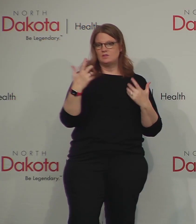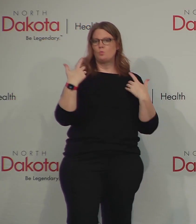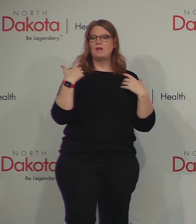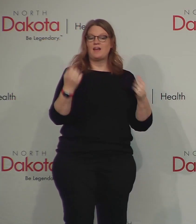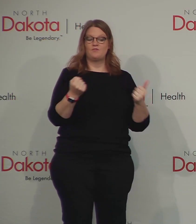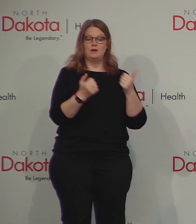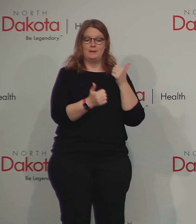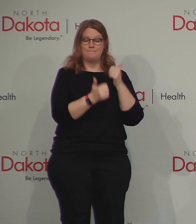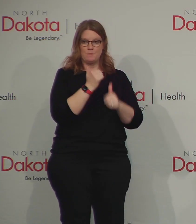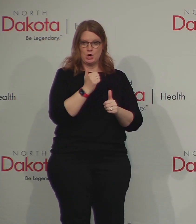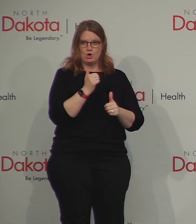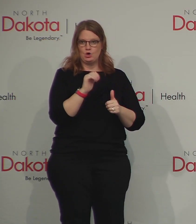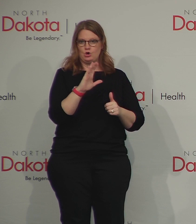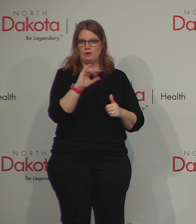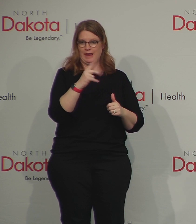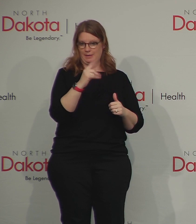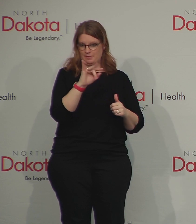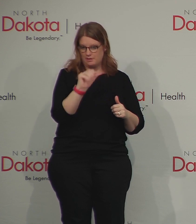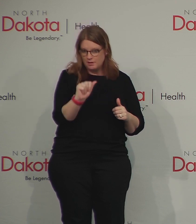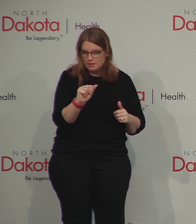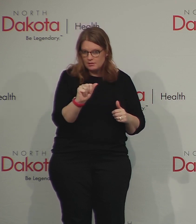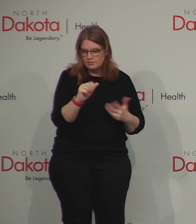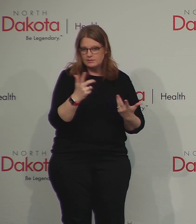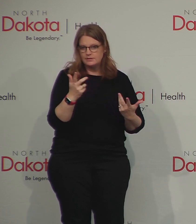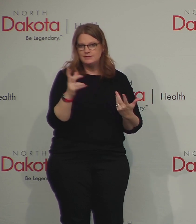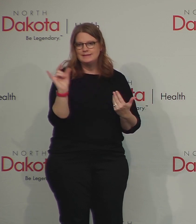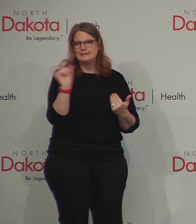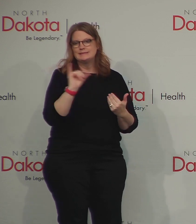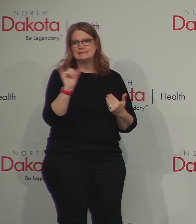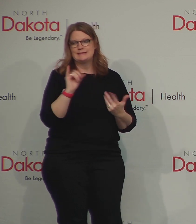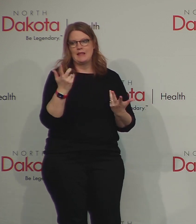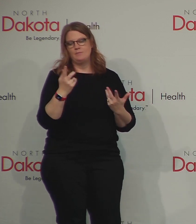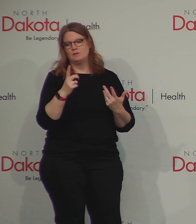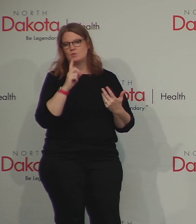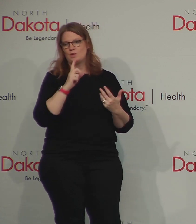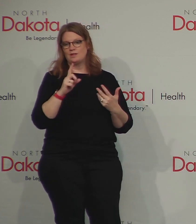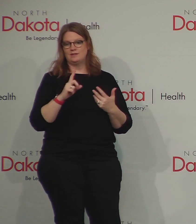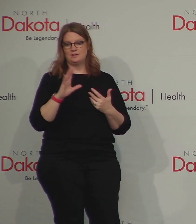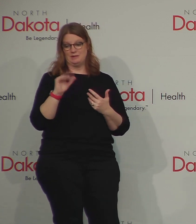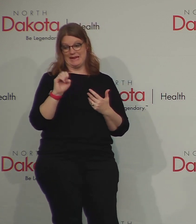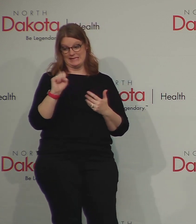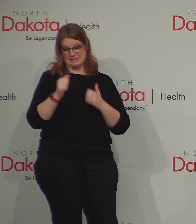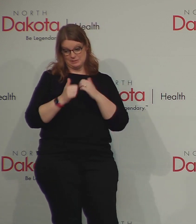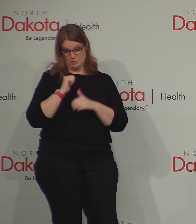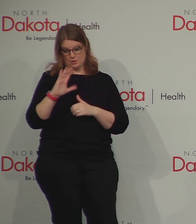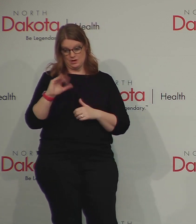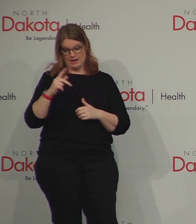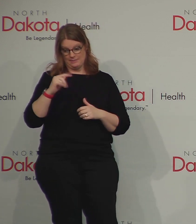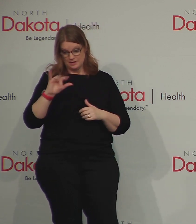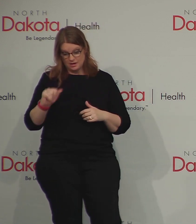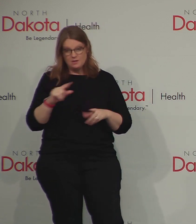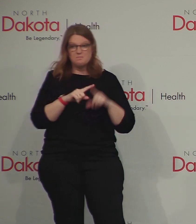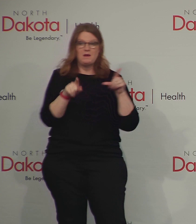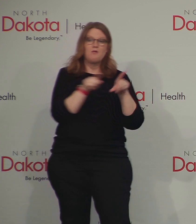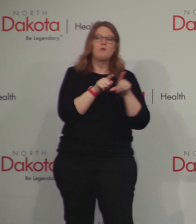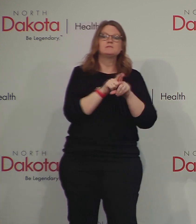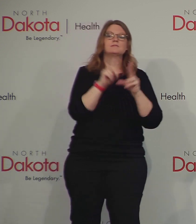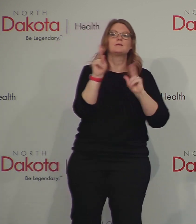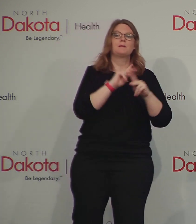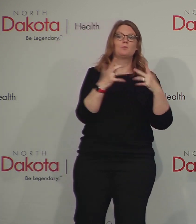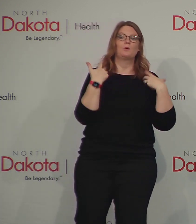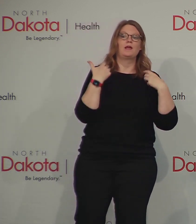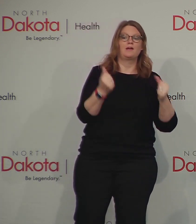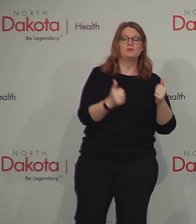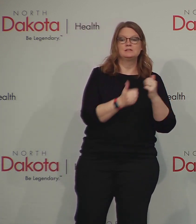capita champions. Just like we were highlighted as being cases per capita, we also will be the recoveries